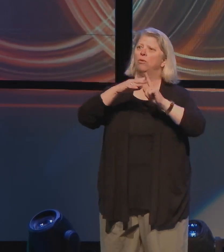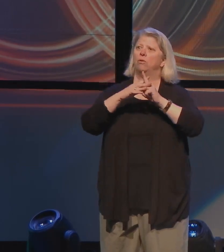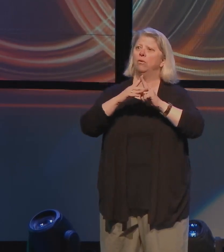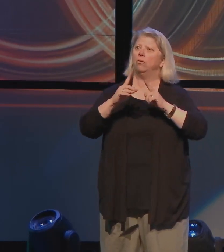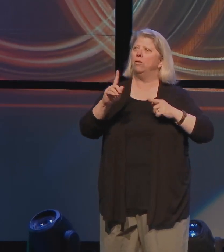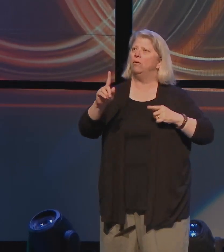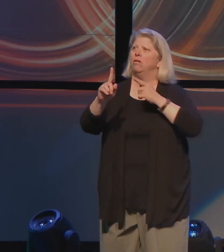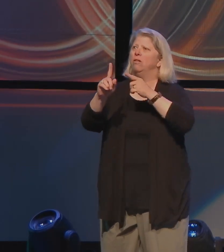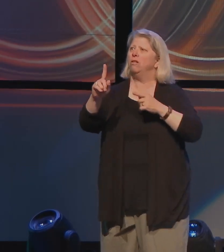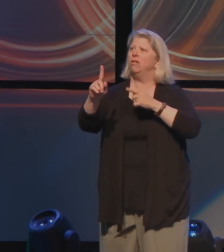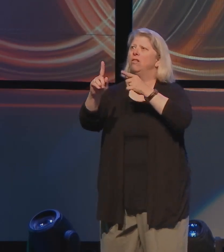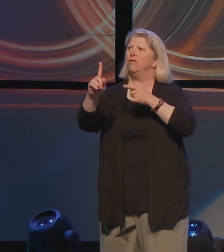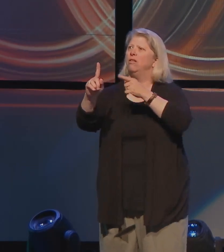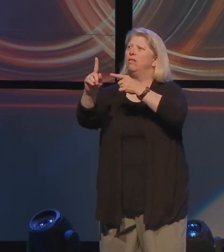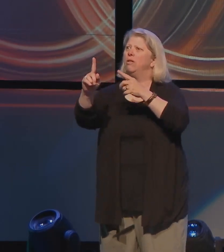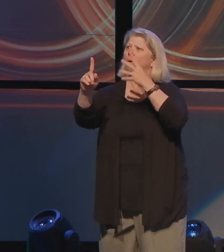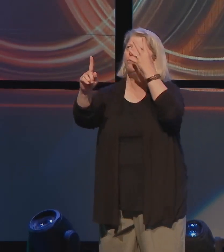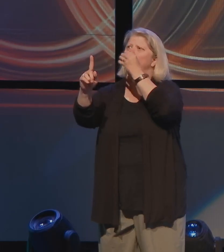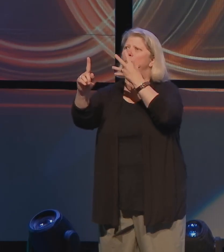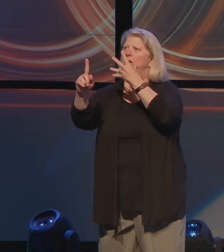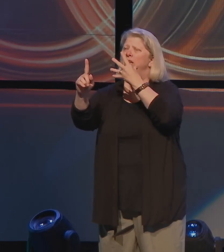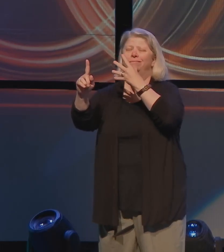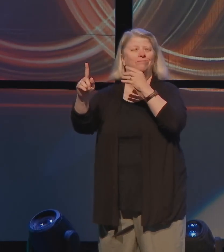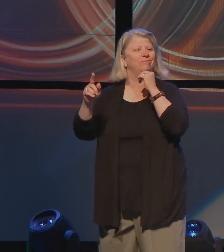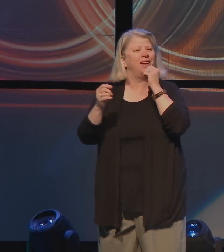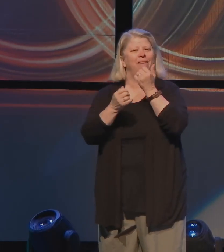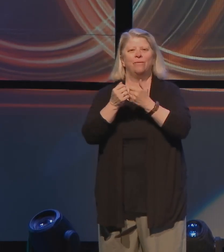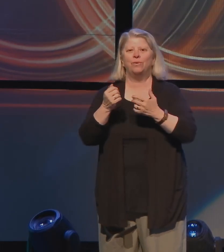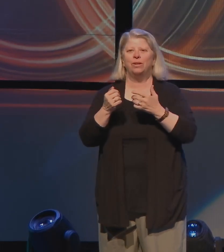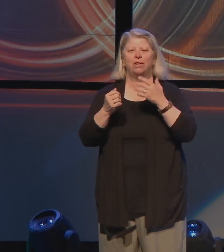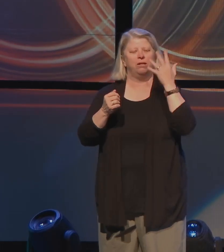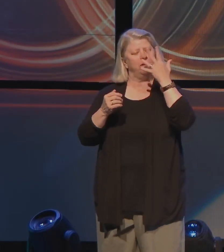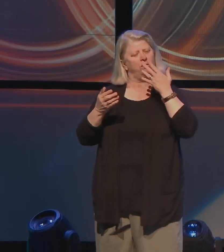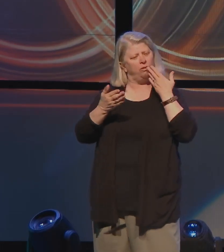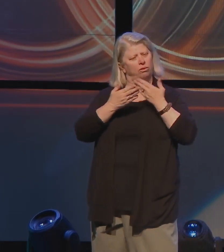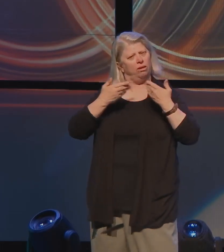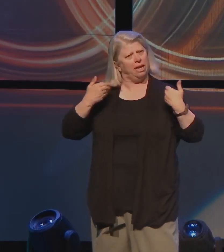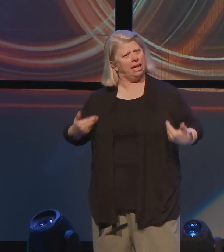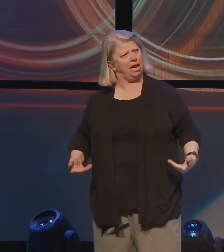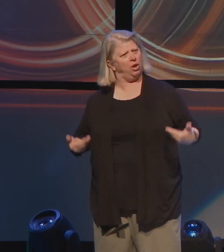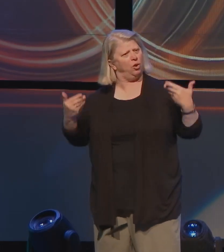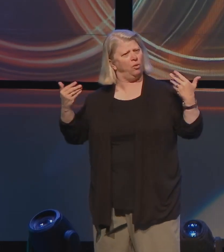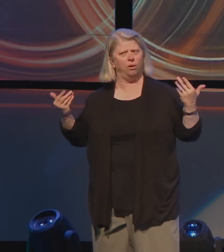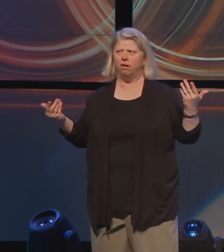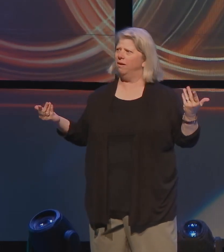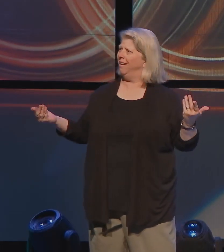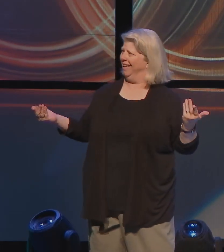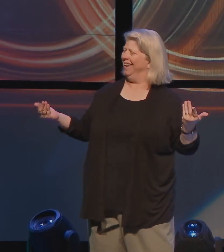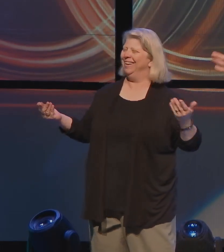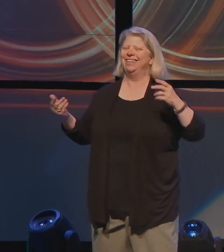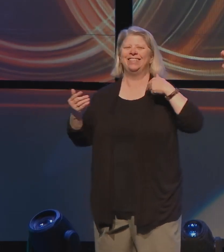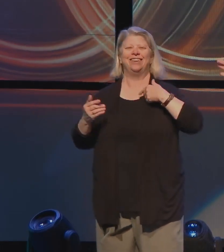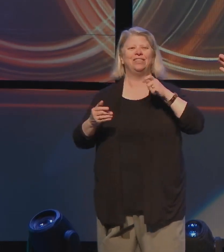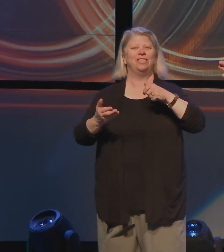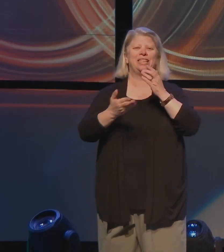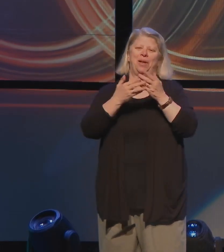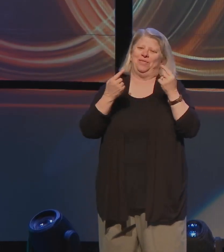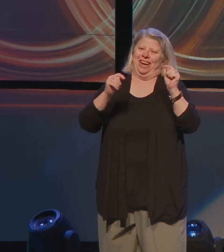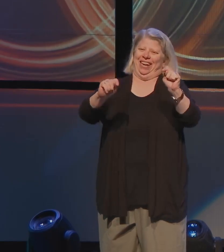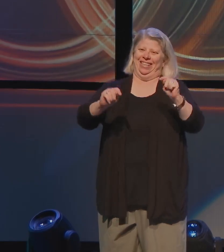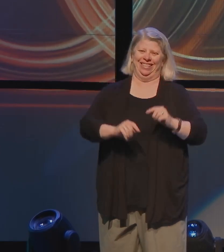these unrealistic beauty standards. Not everyone can look as good as I do. So you should stop